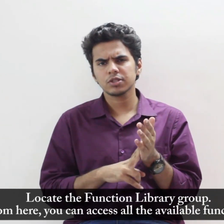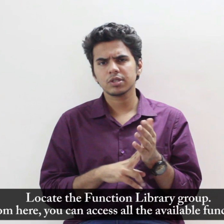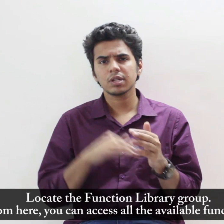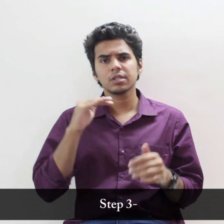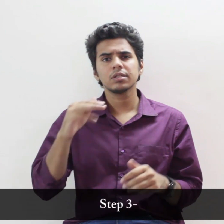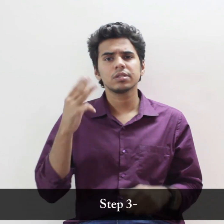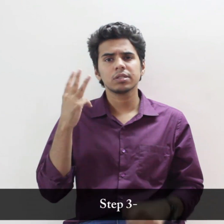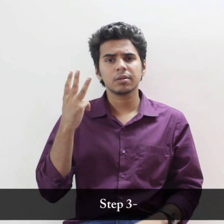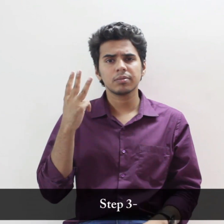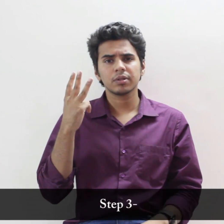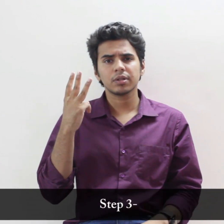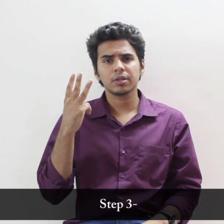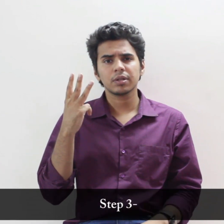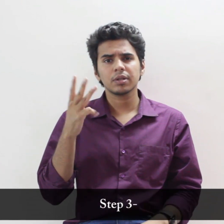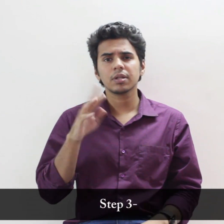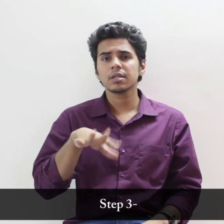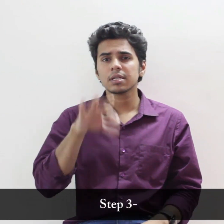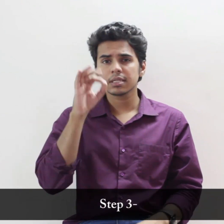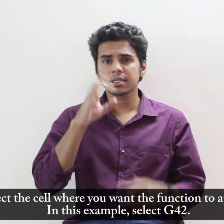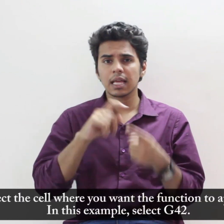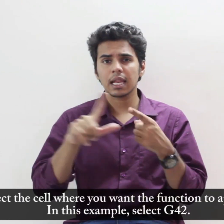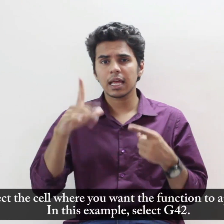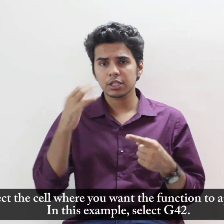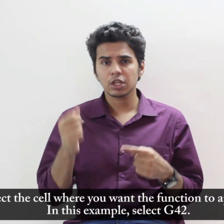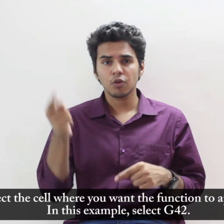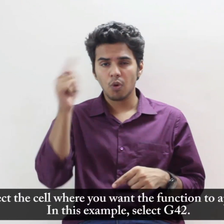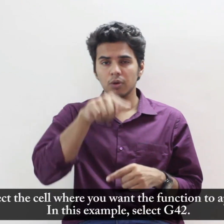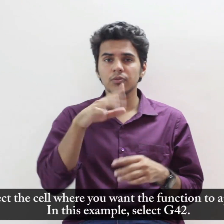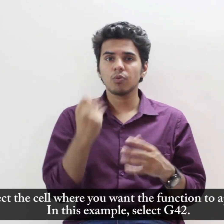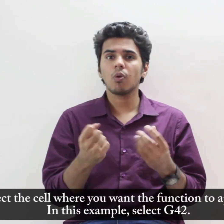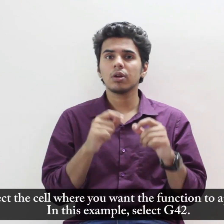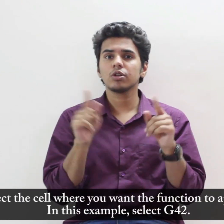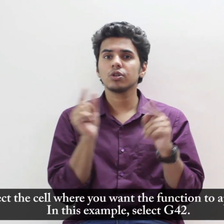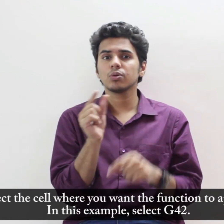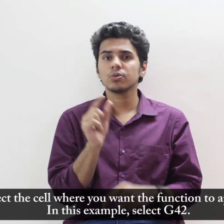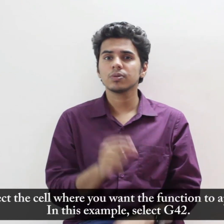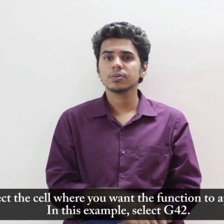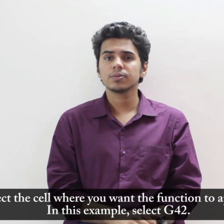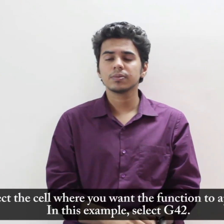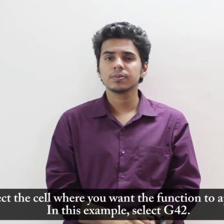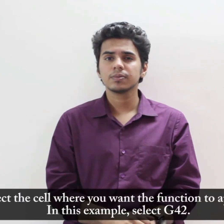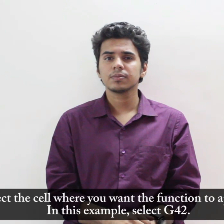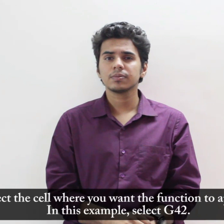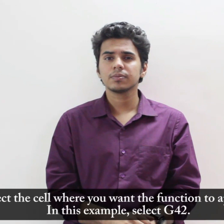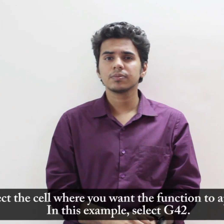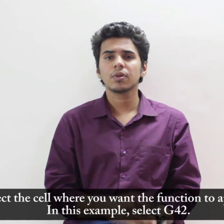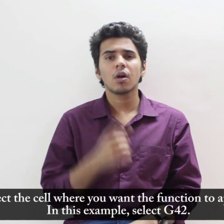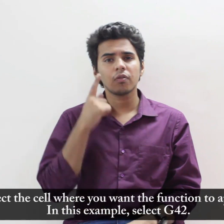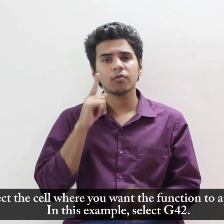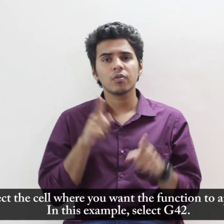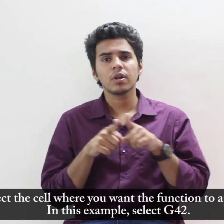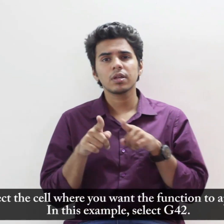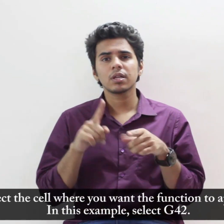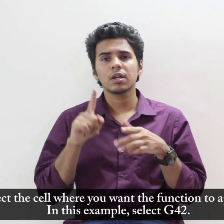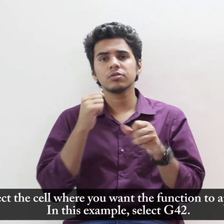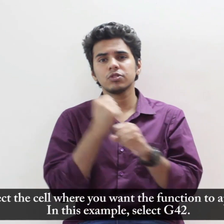Step 3. Select the cell where you want the function to appear. In this example,